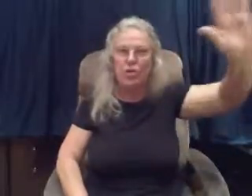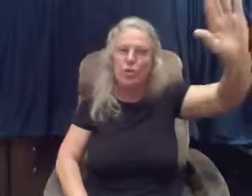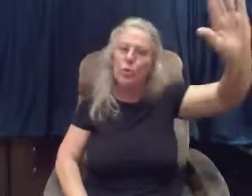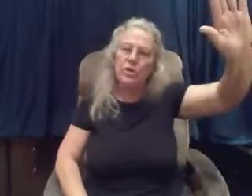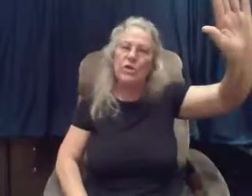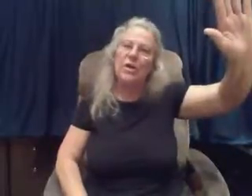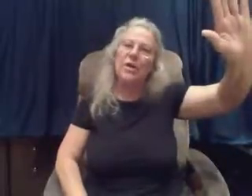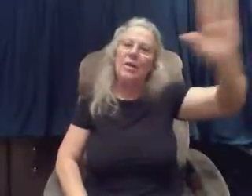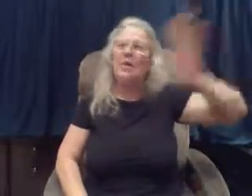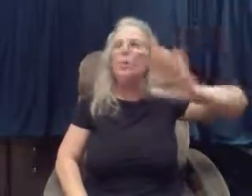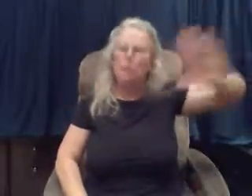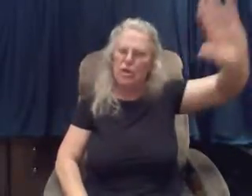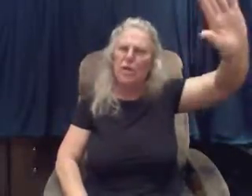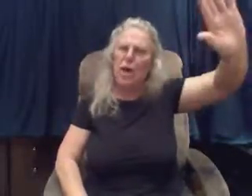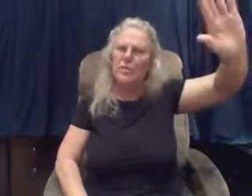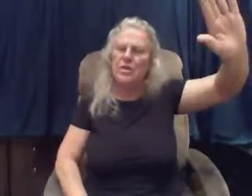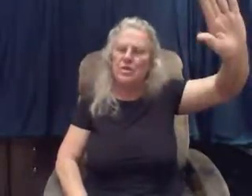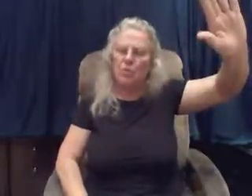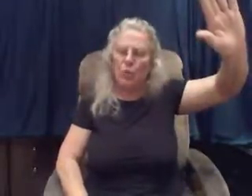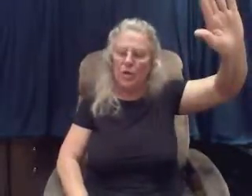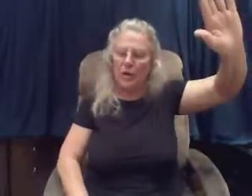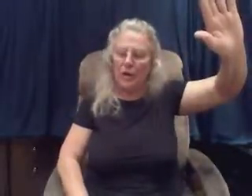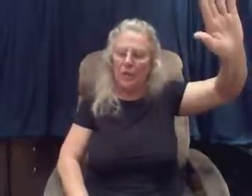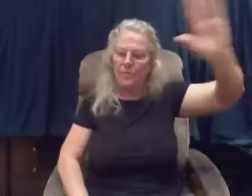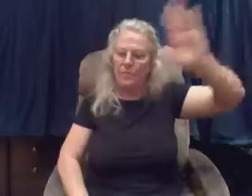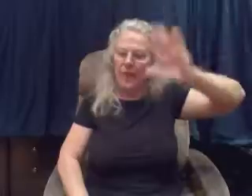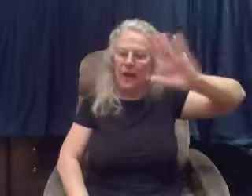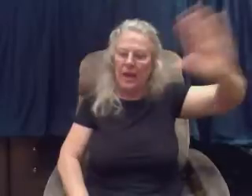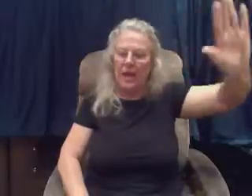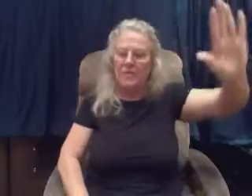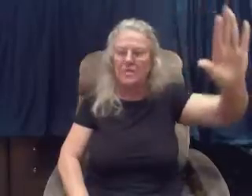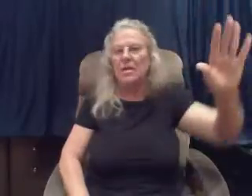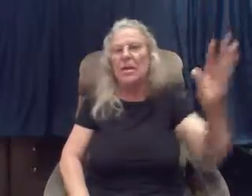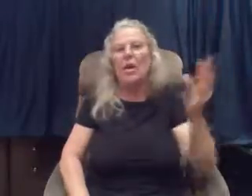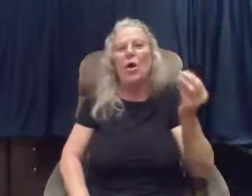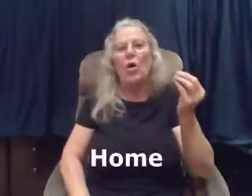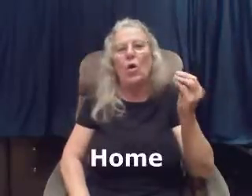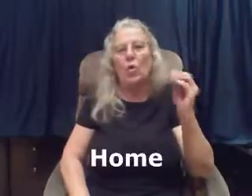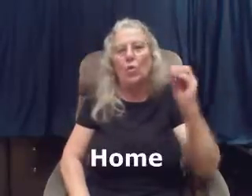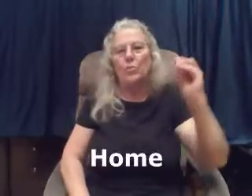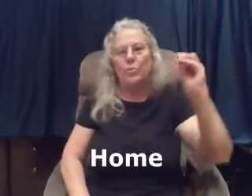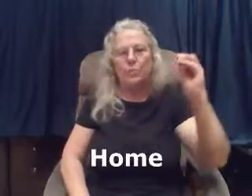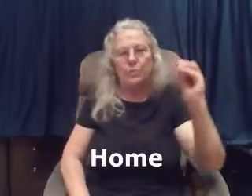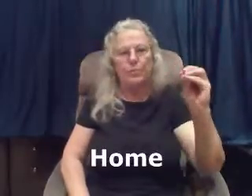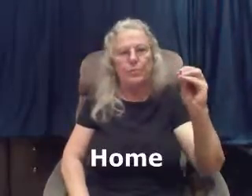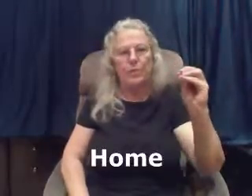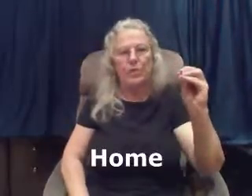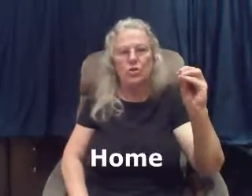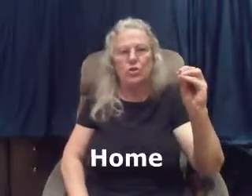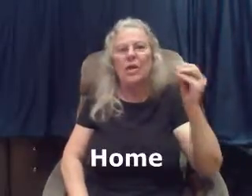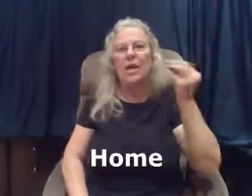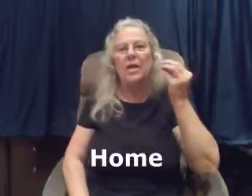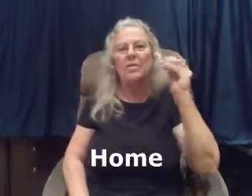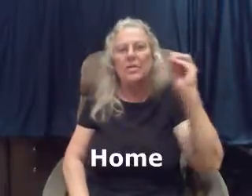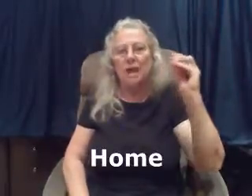you're pushing, like you're pushing objects toward God. His. Home. Pinched hand,